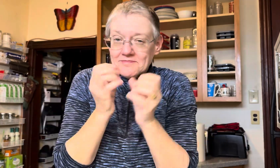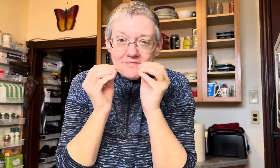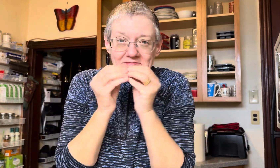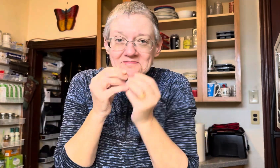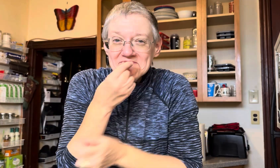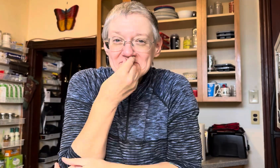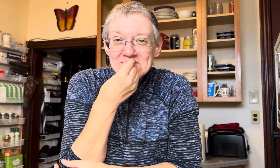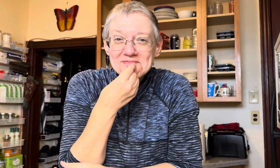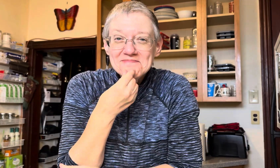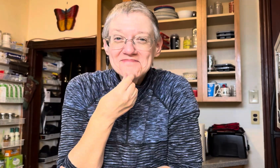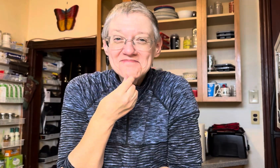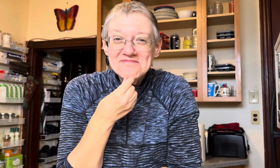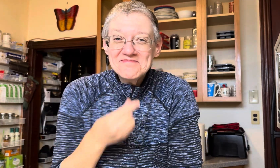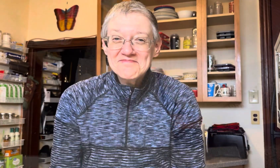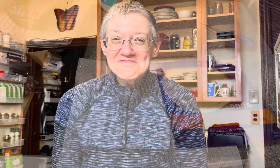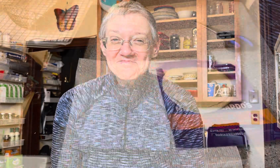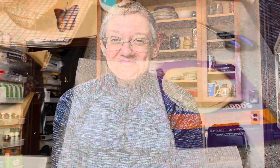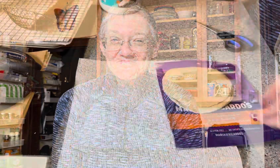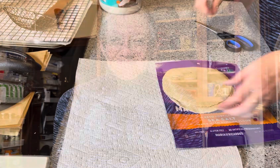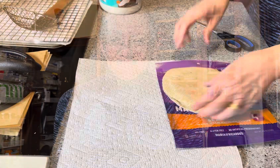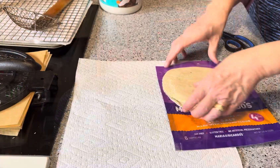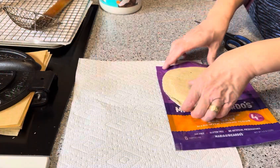you now how I make them thinner.